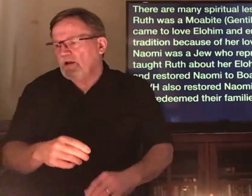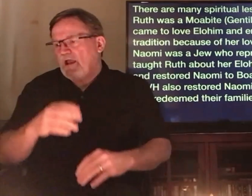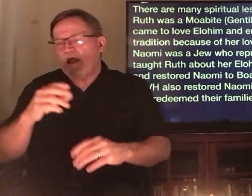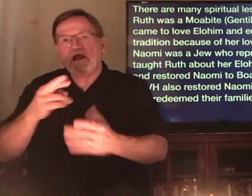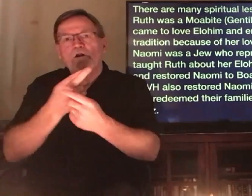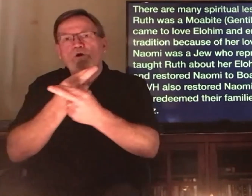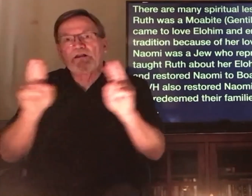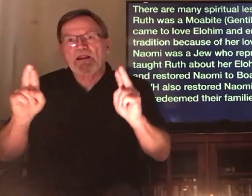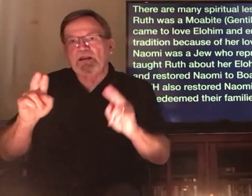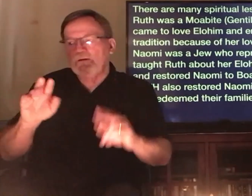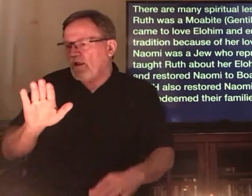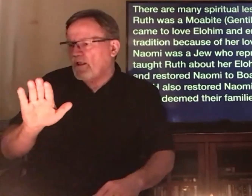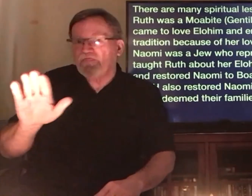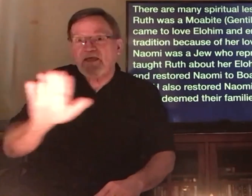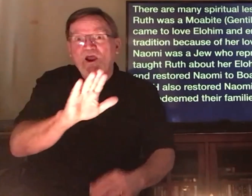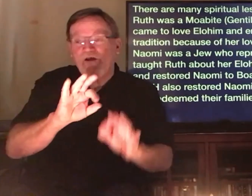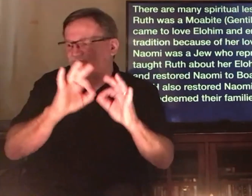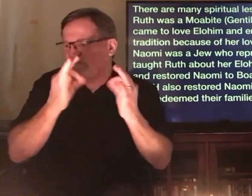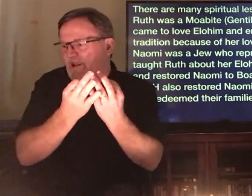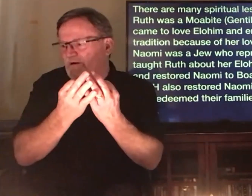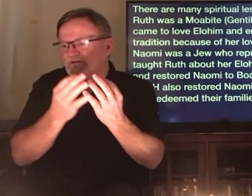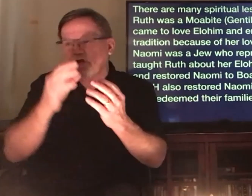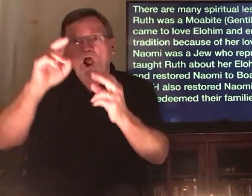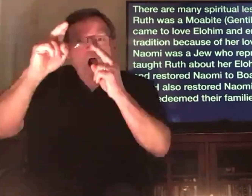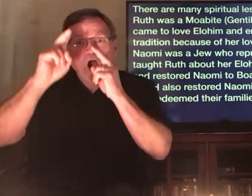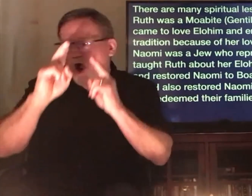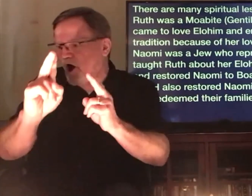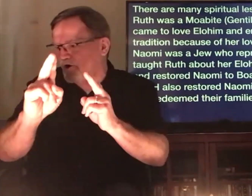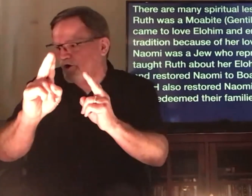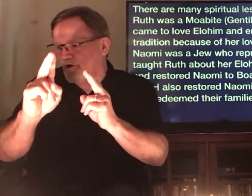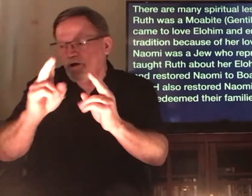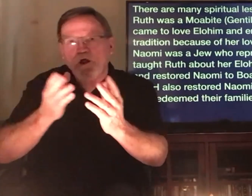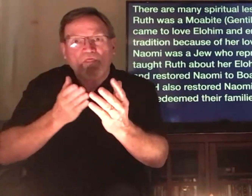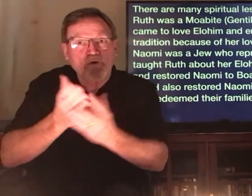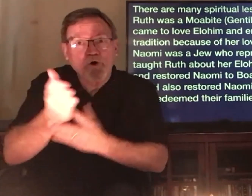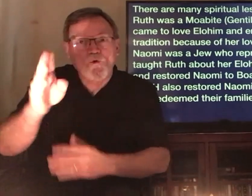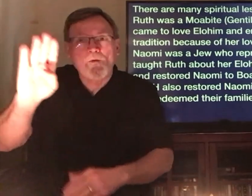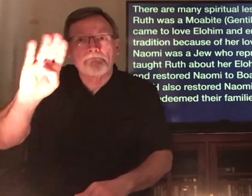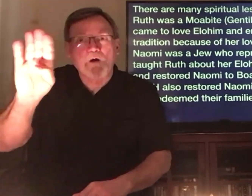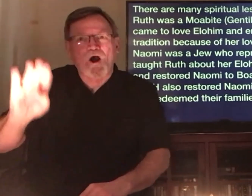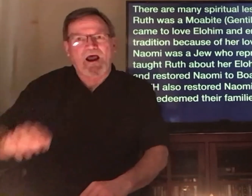no, in order. Okay, now, why am I sharing that story? Why?